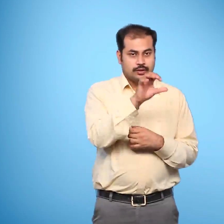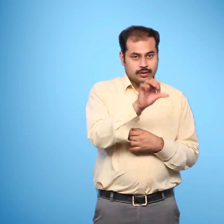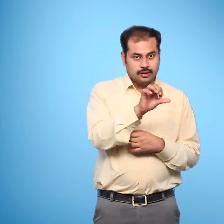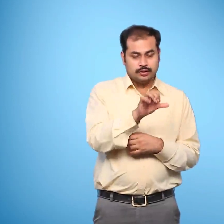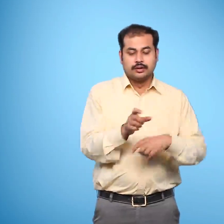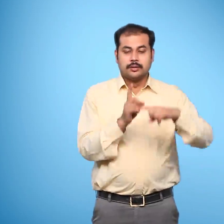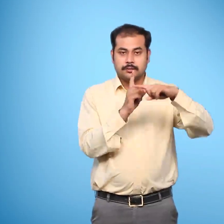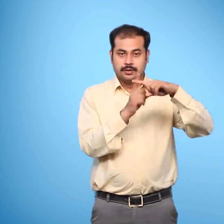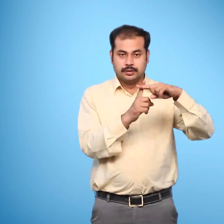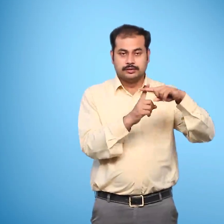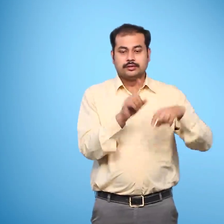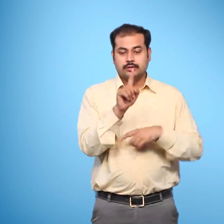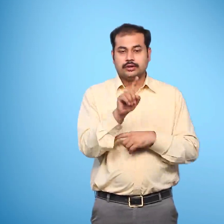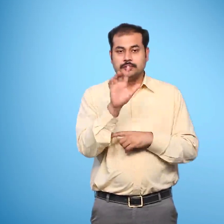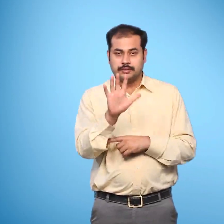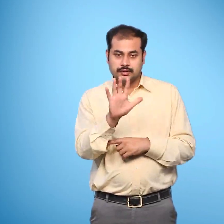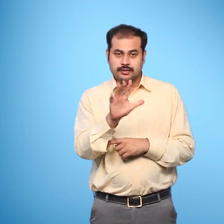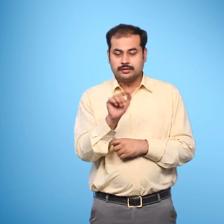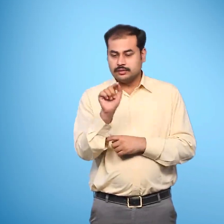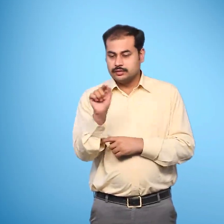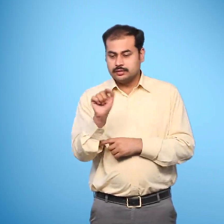19 plus 15 is equal to dash.